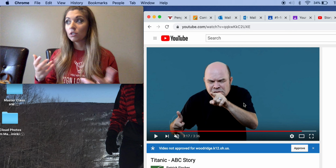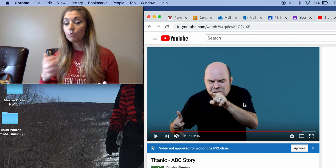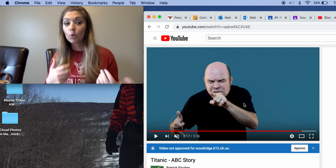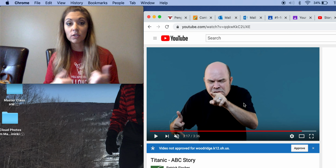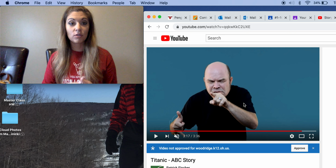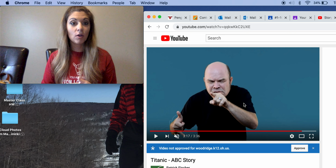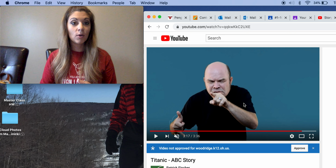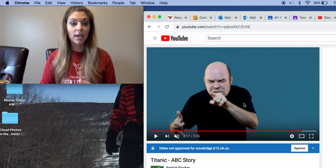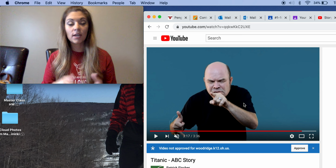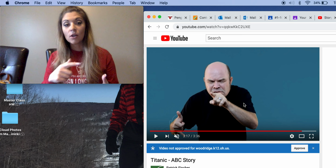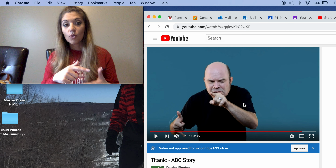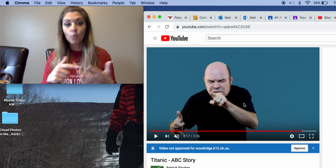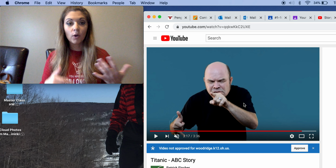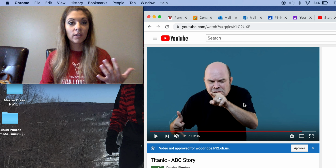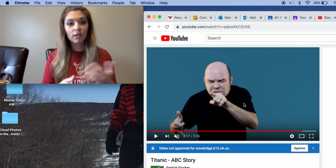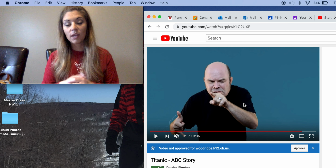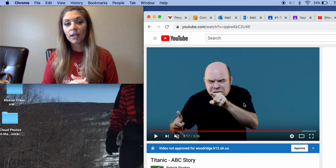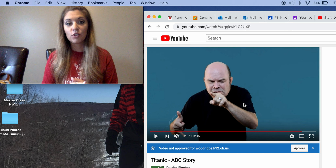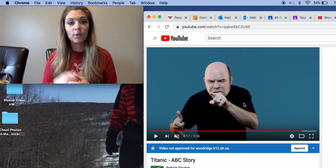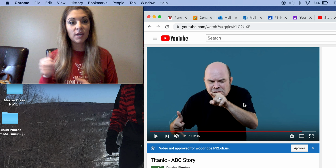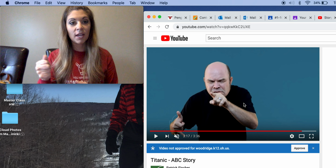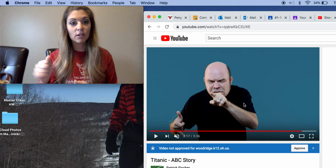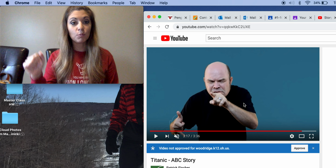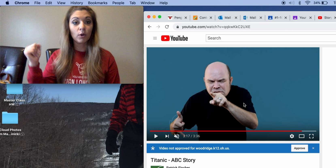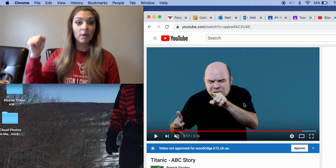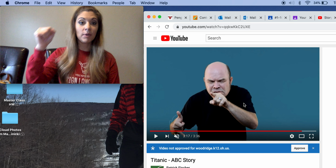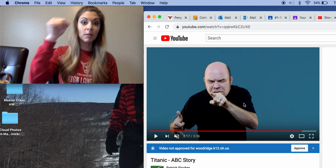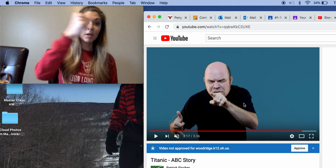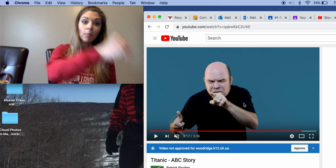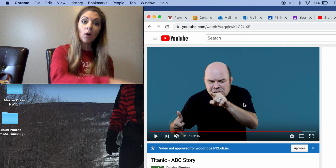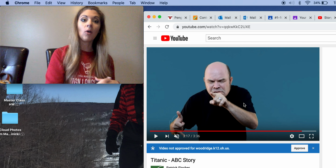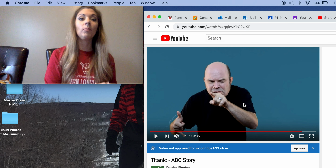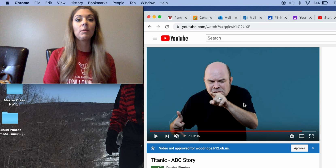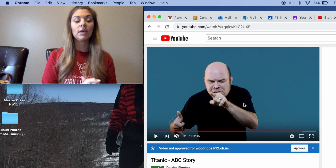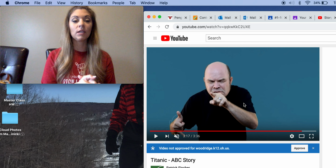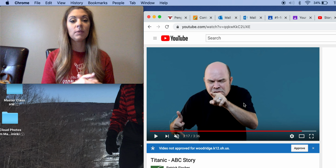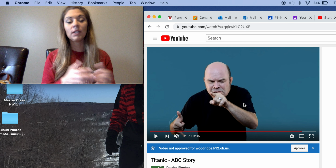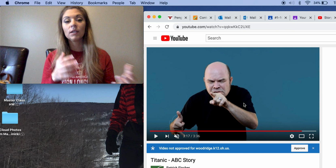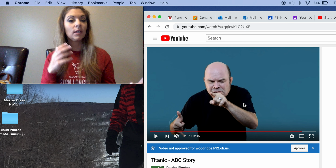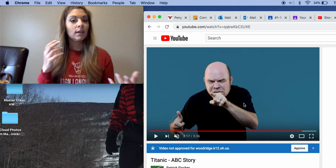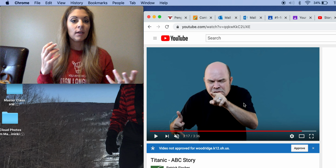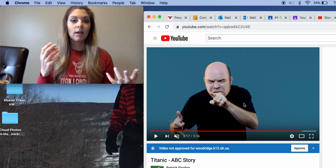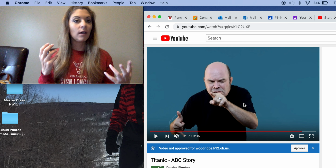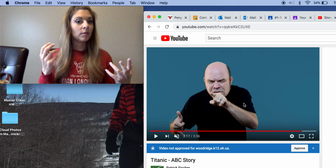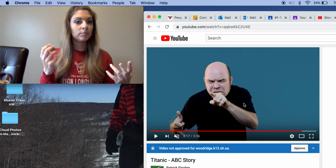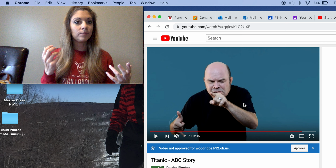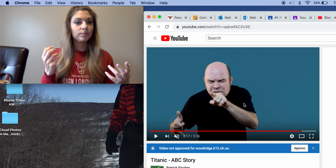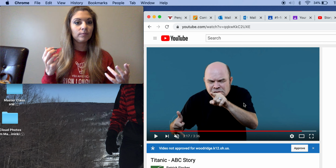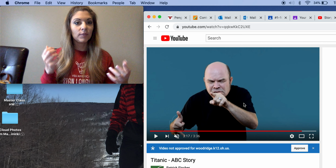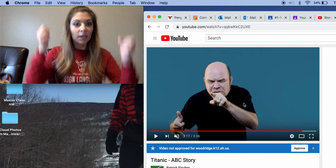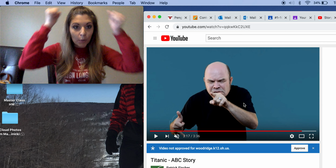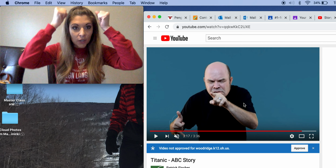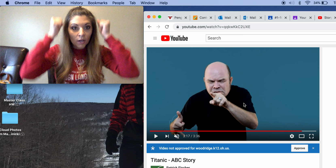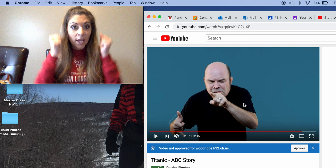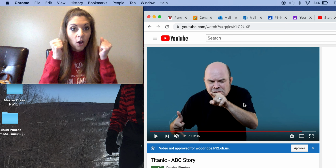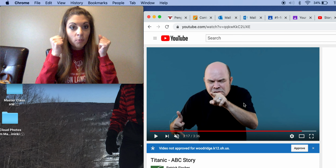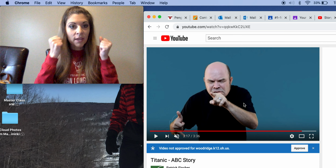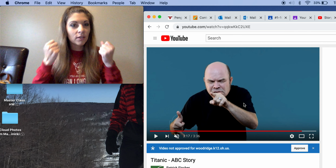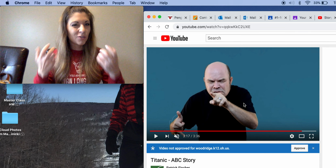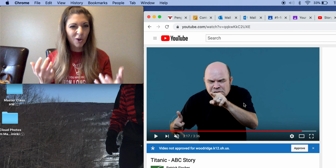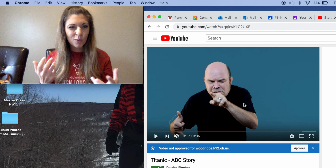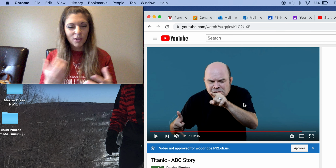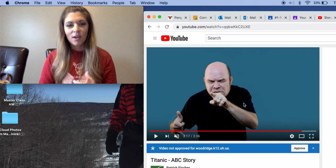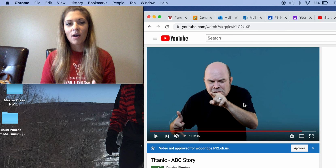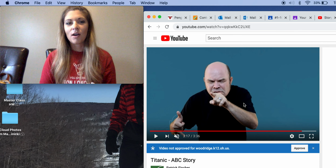topics. Sports. Okay, what can I do with an A in a sport? Maybe it could be a ball. Maybe it could be like putting on a